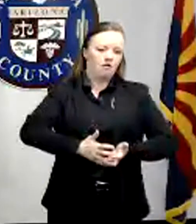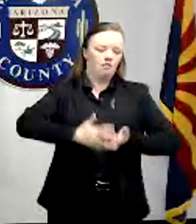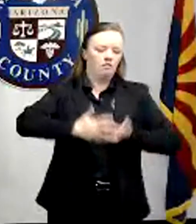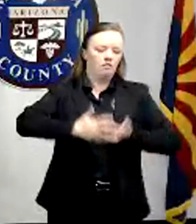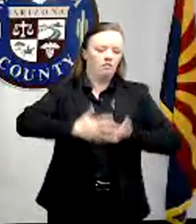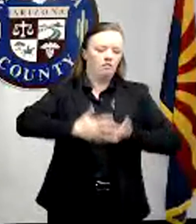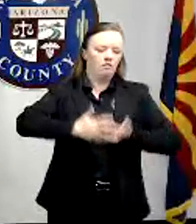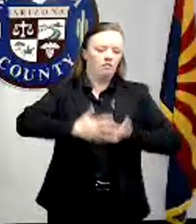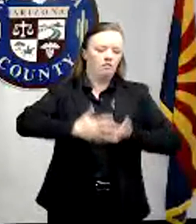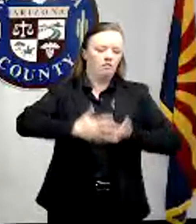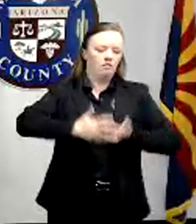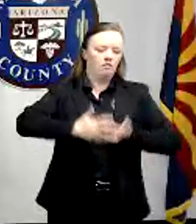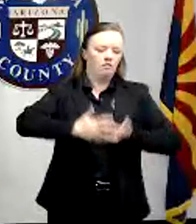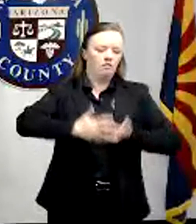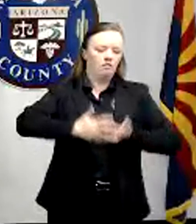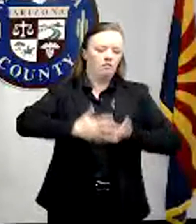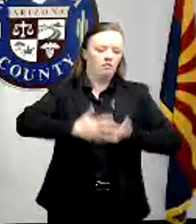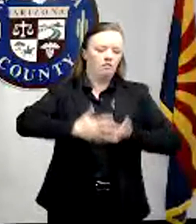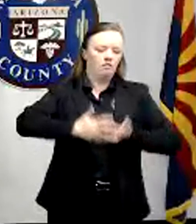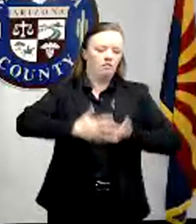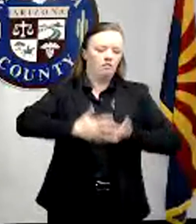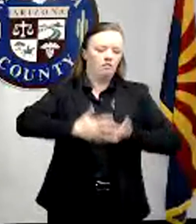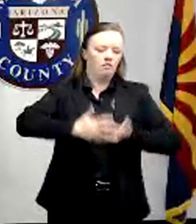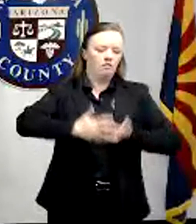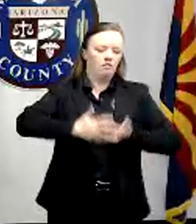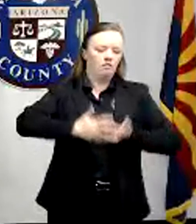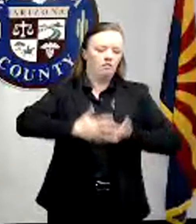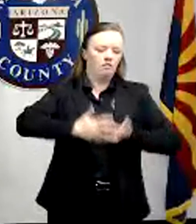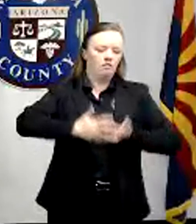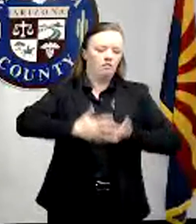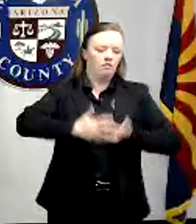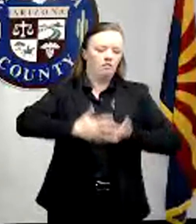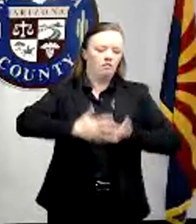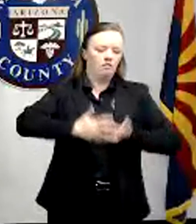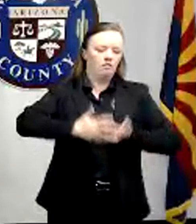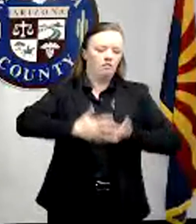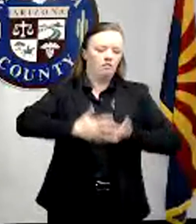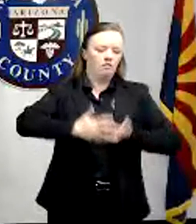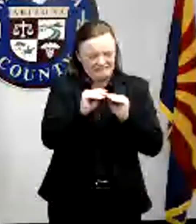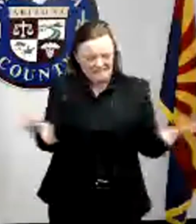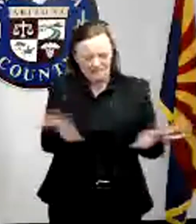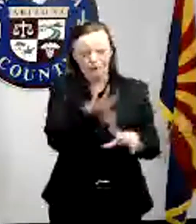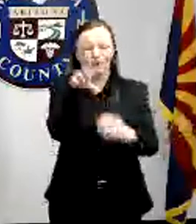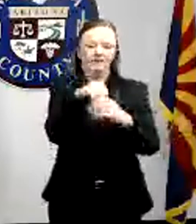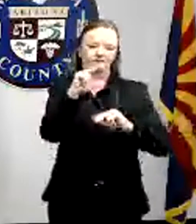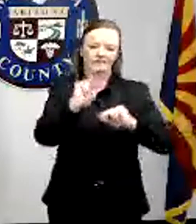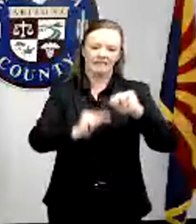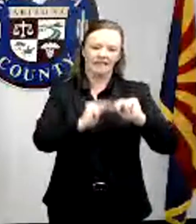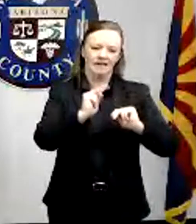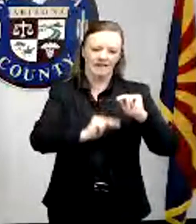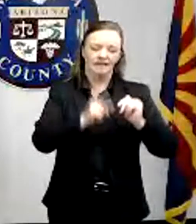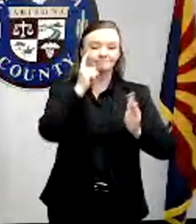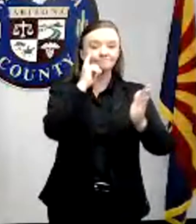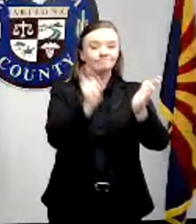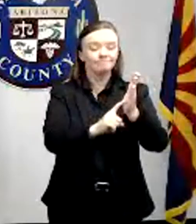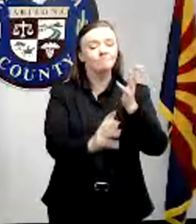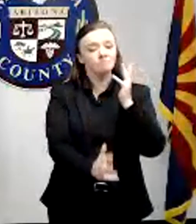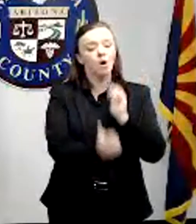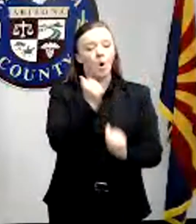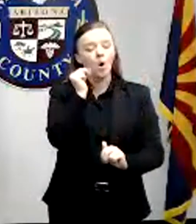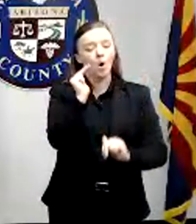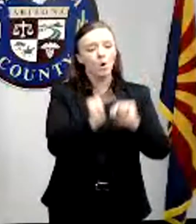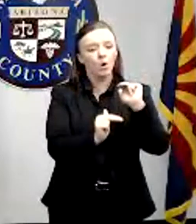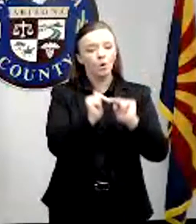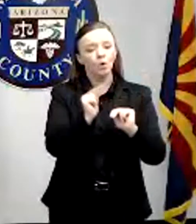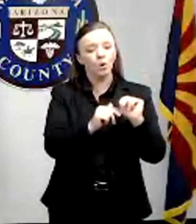takes to keep COVID-19 from spreading once it gets in a facility. And what we found is that the vast majority